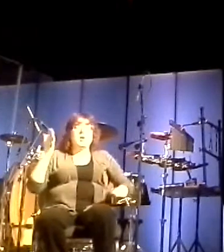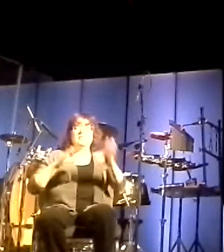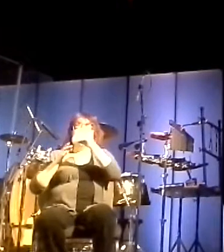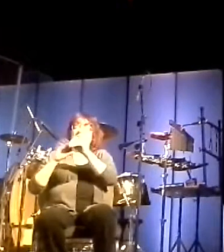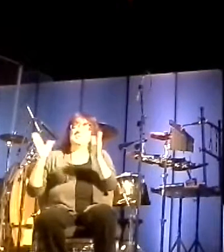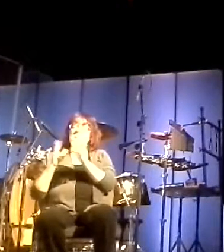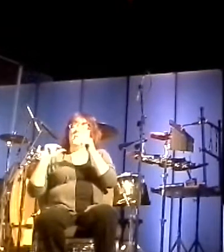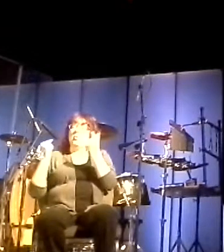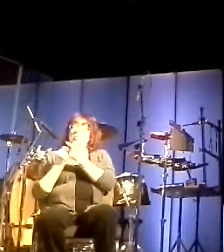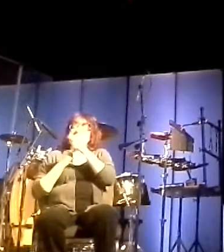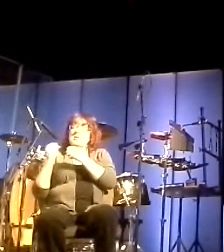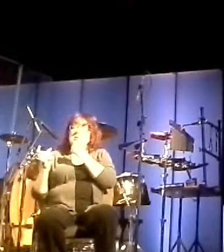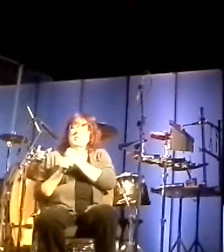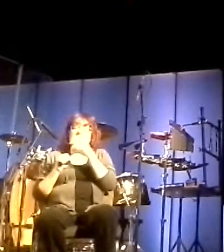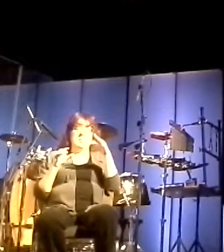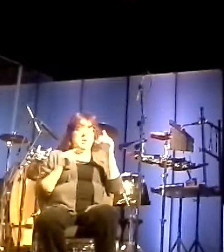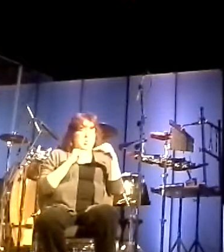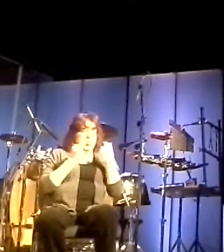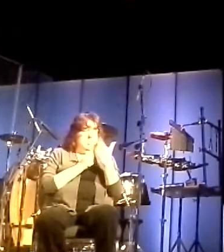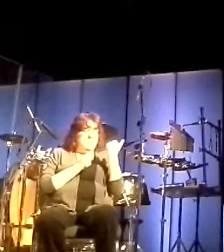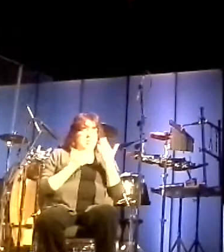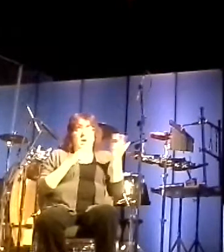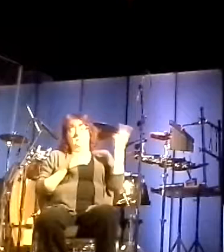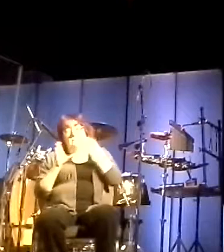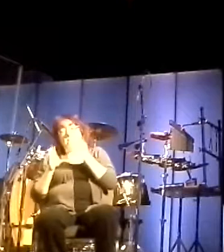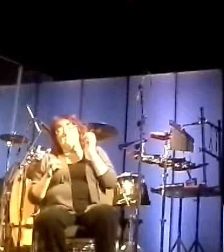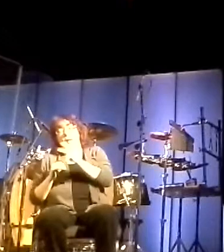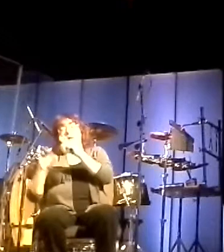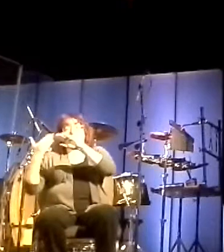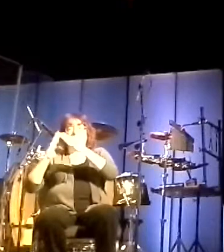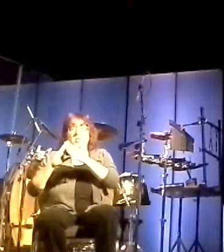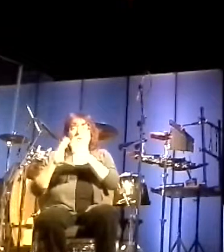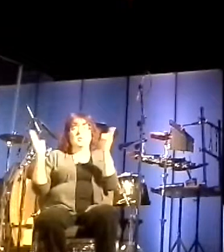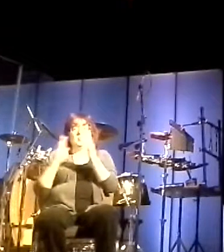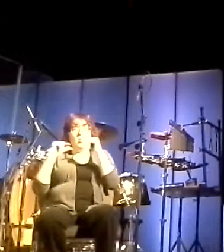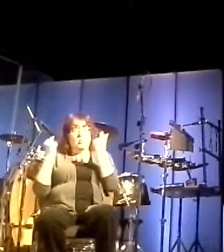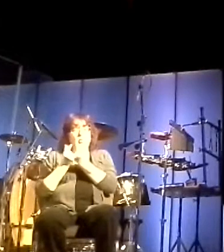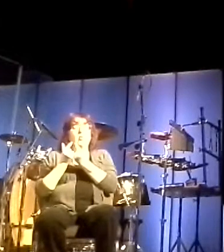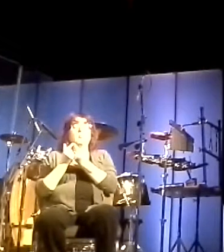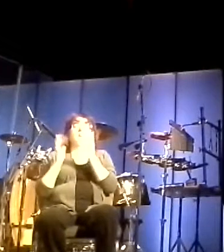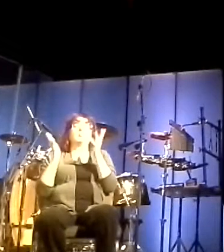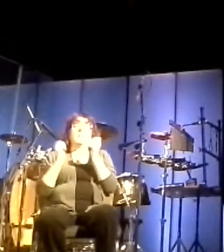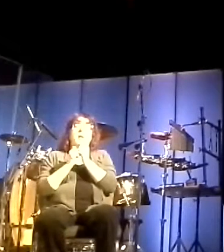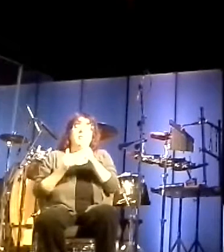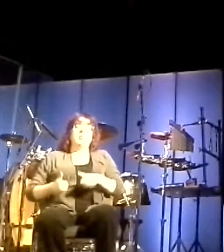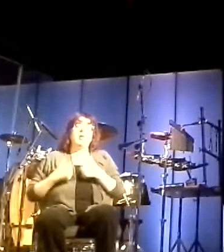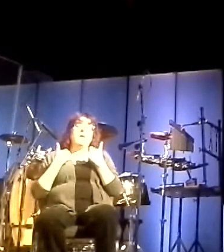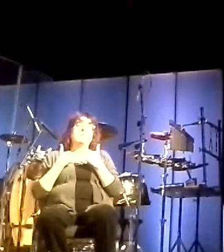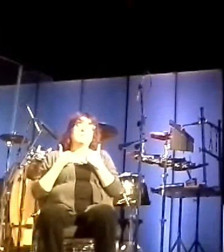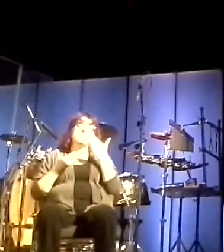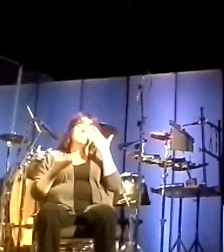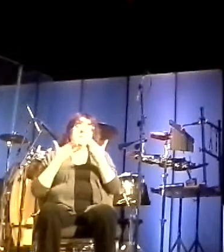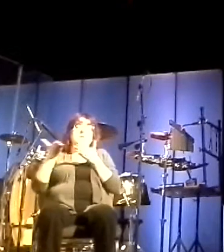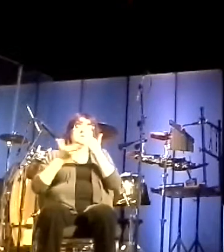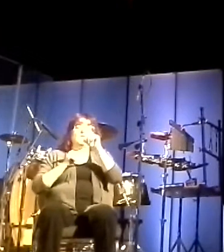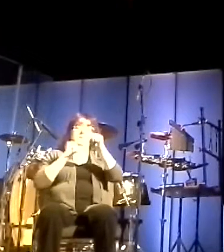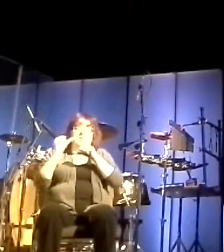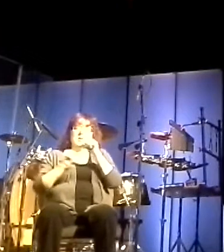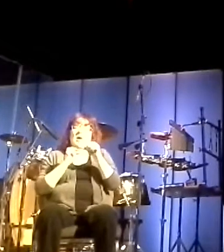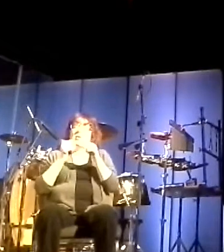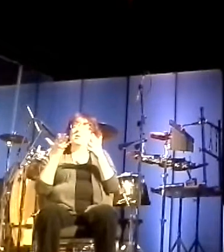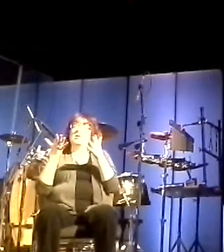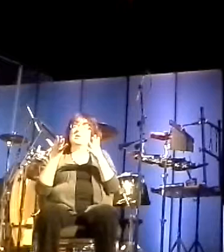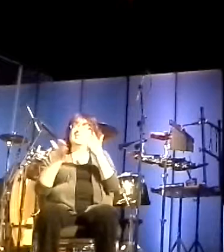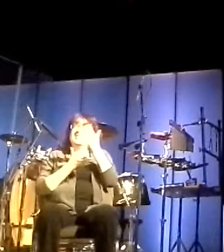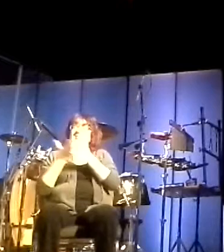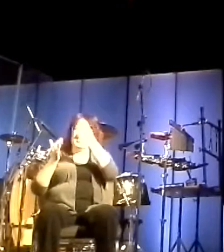into a small group this year. Maybe you were in a group before. Time to get back into community, back into a small group, and just talk about life. Maybe just serve together. Guys, I know for